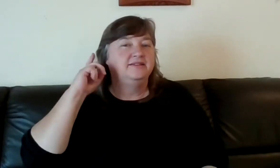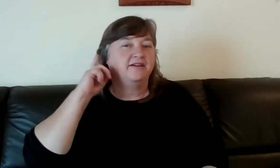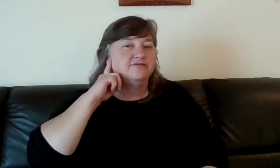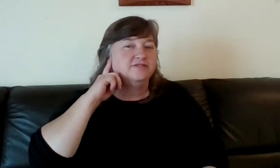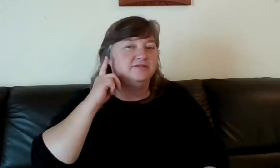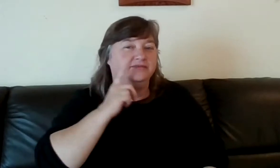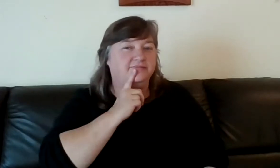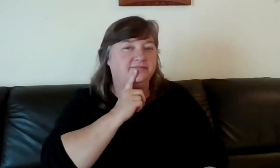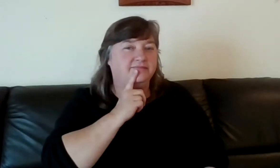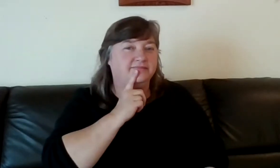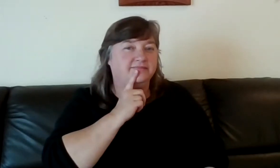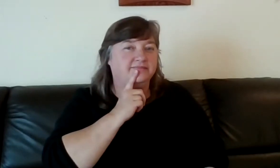Deaf.